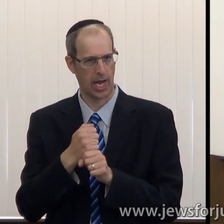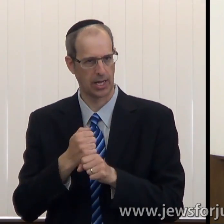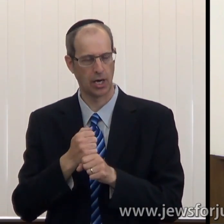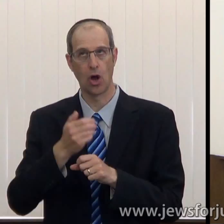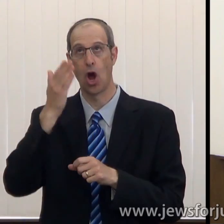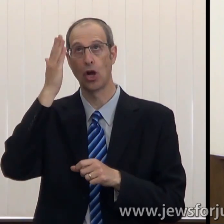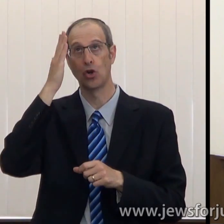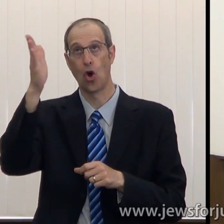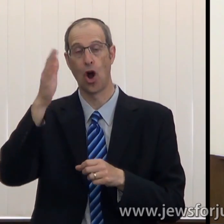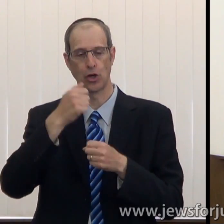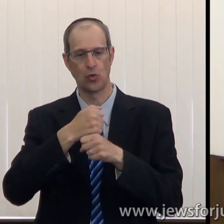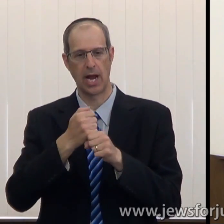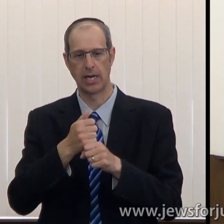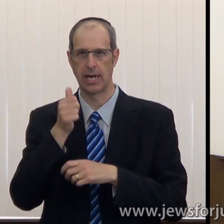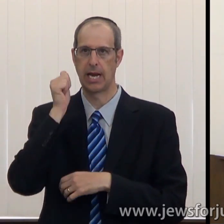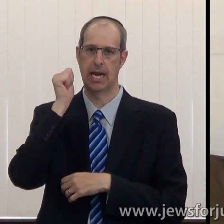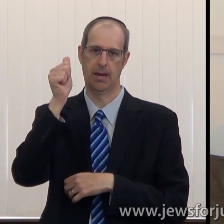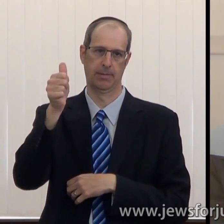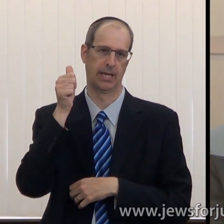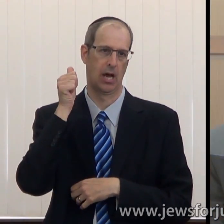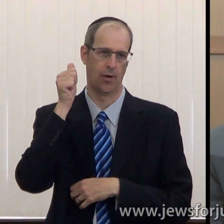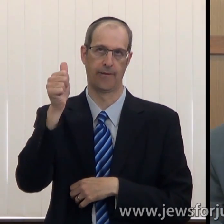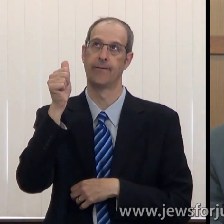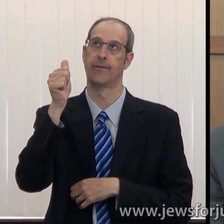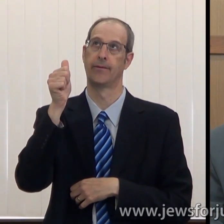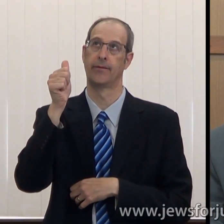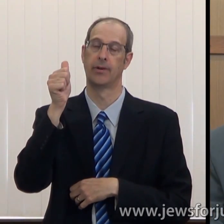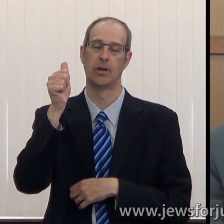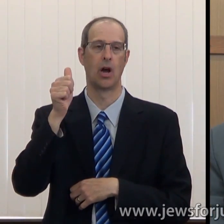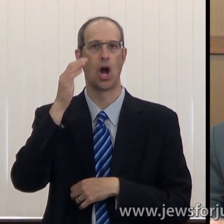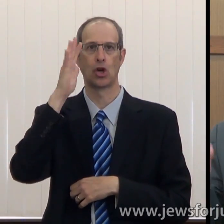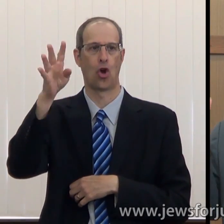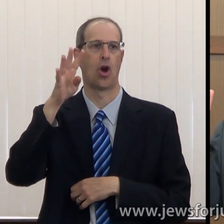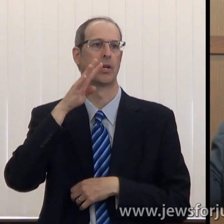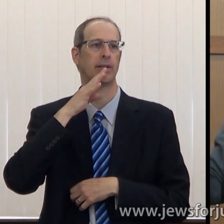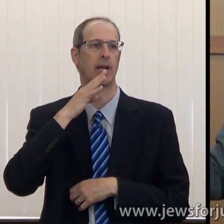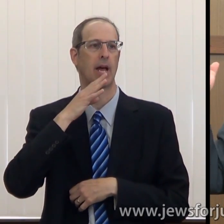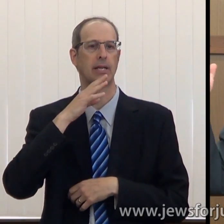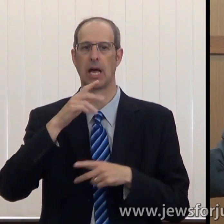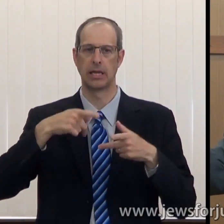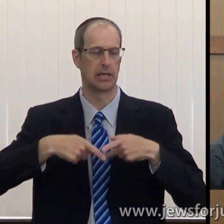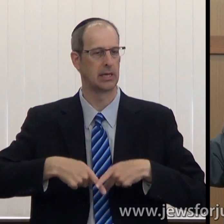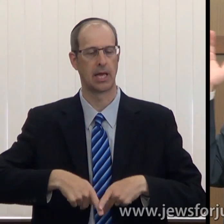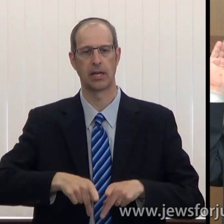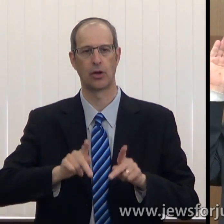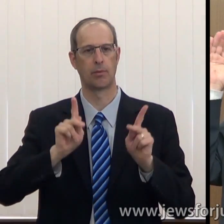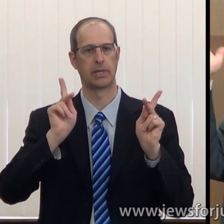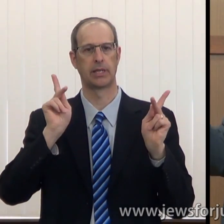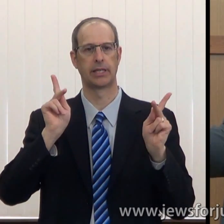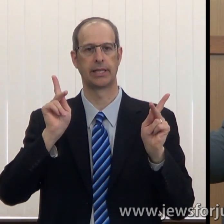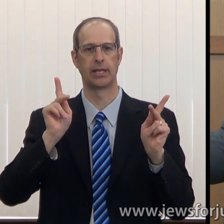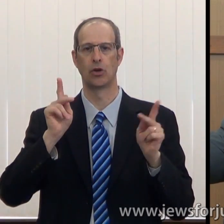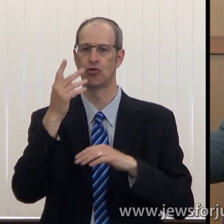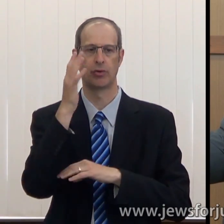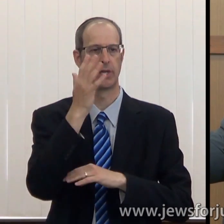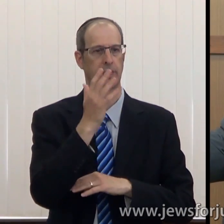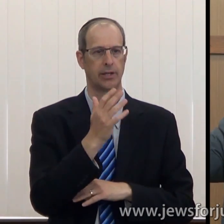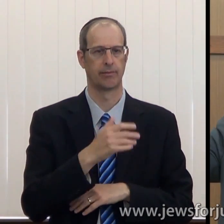God created it all by himself. God says, let there be